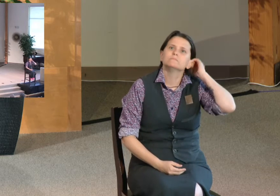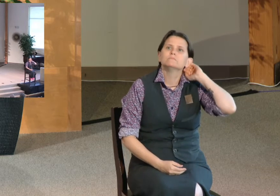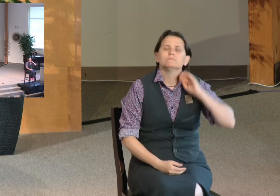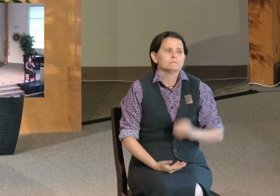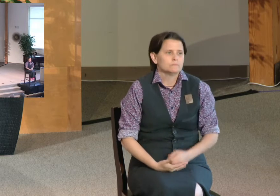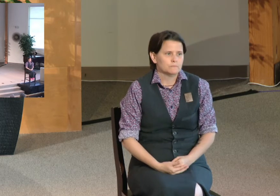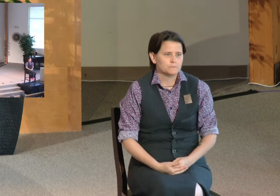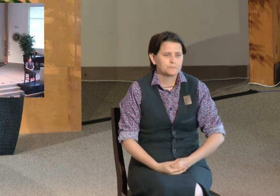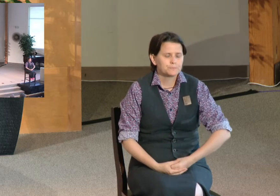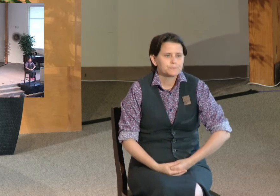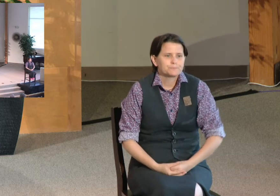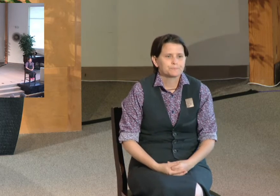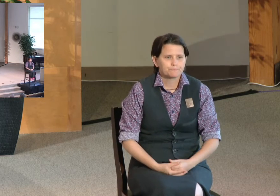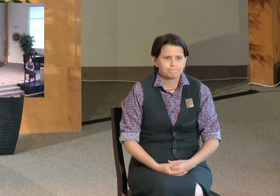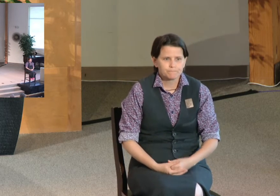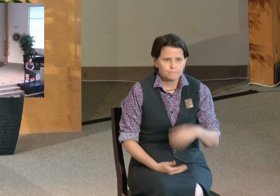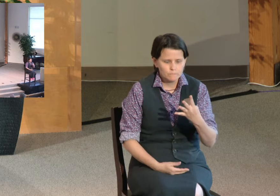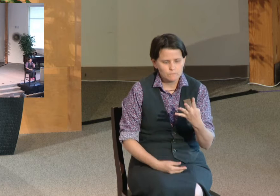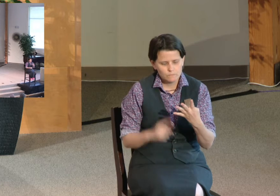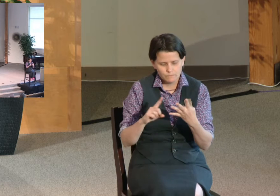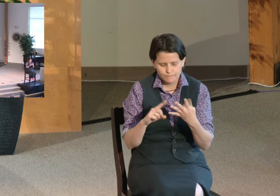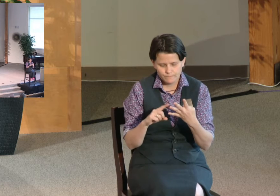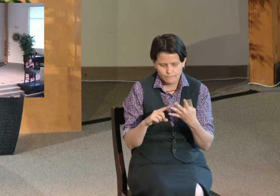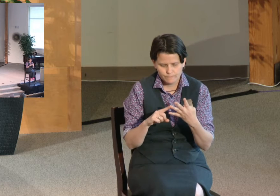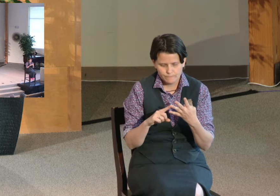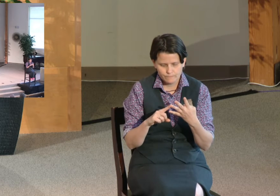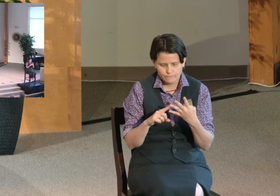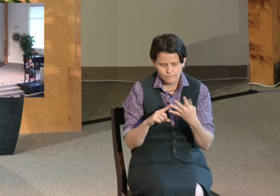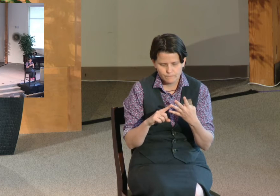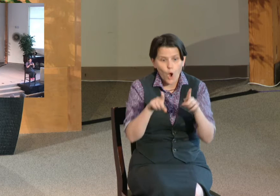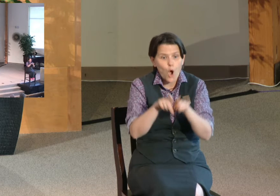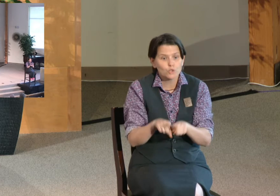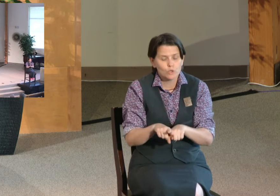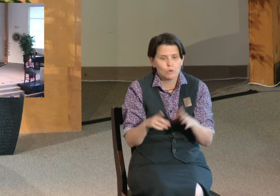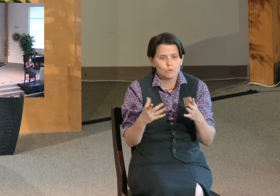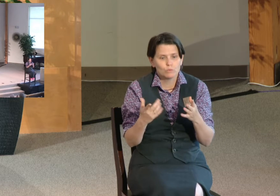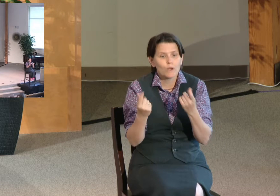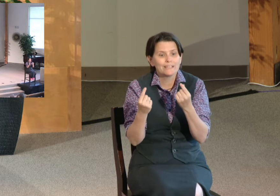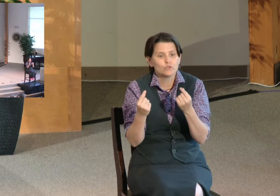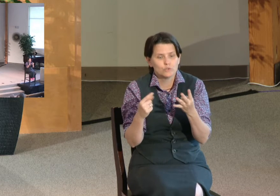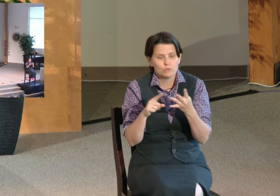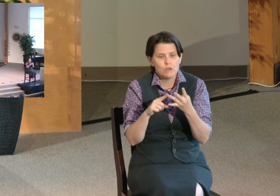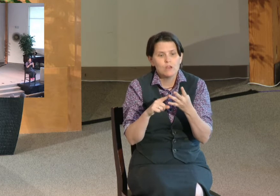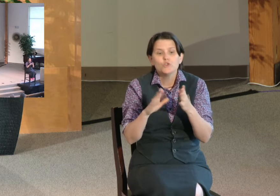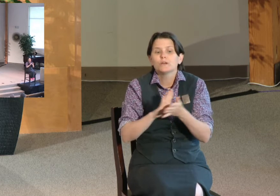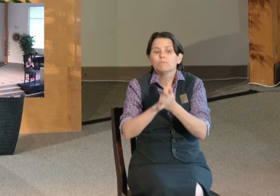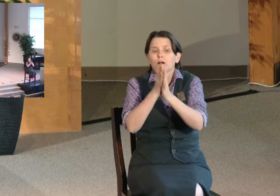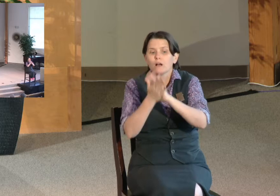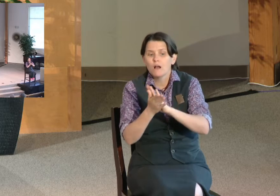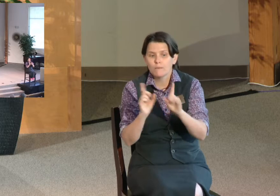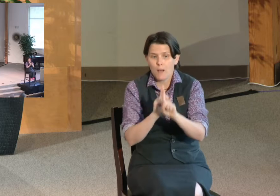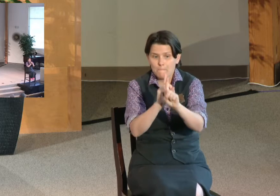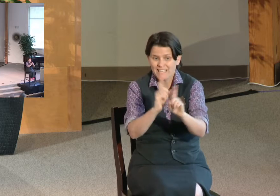You can become a mentor or even find a mentor. You can also join a men's group, but